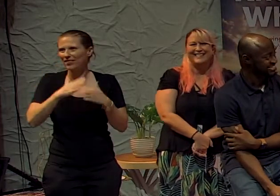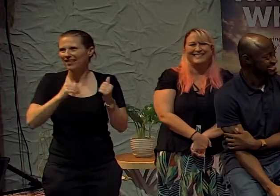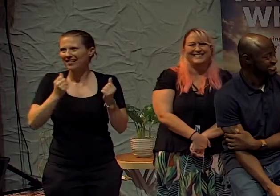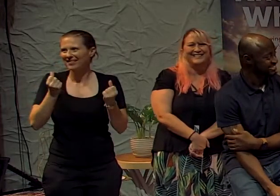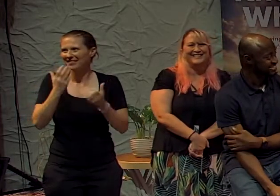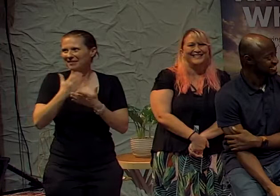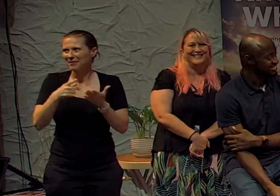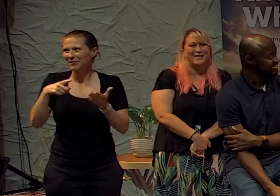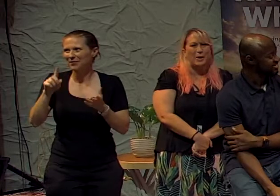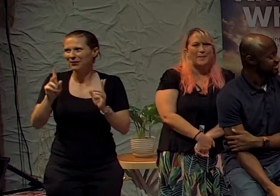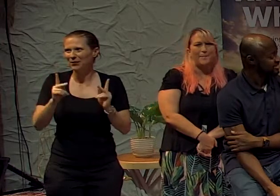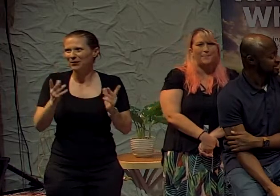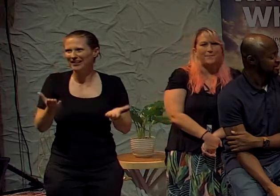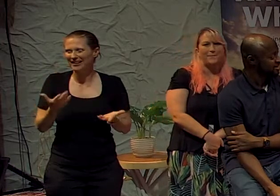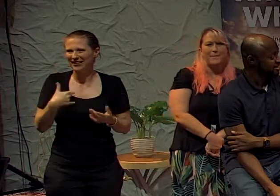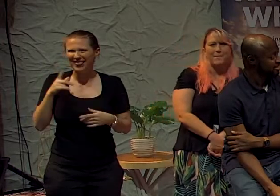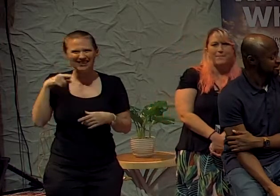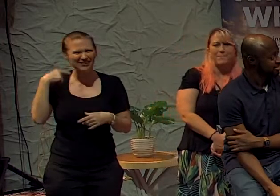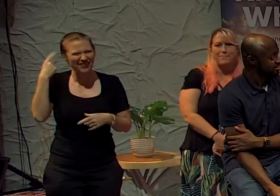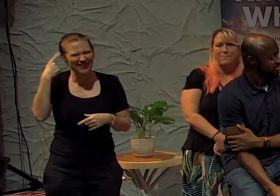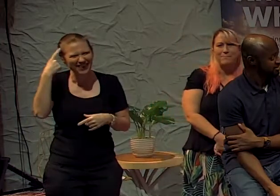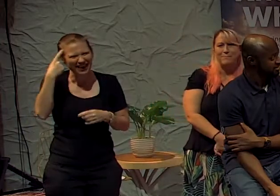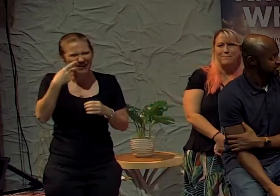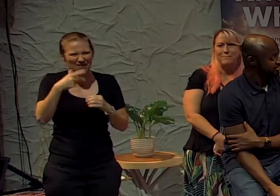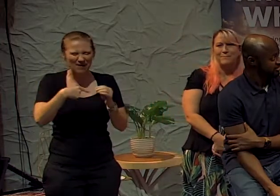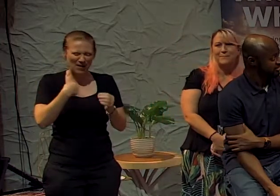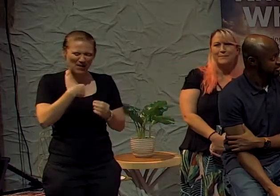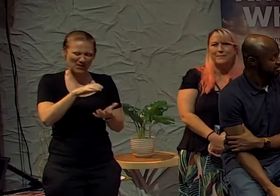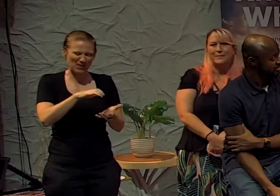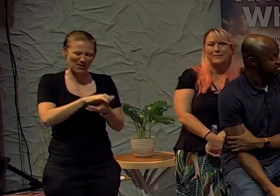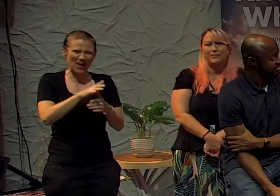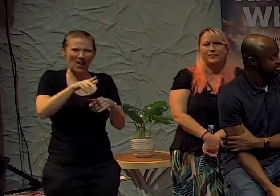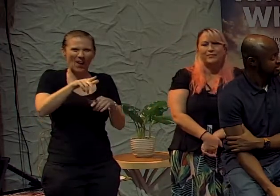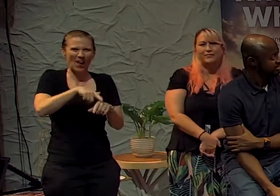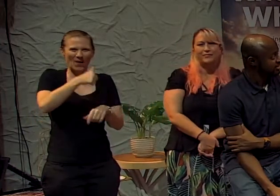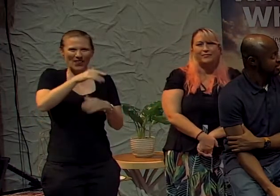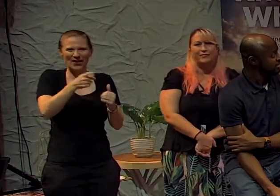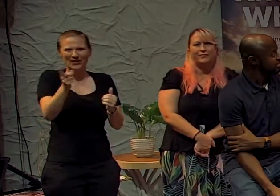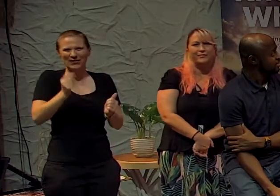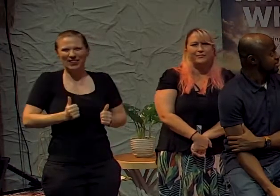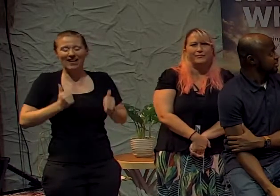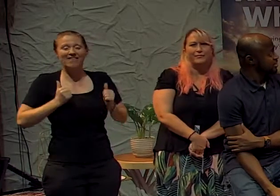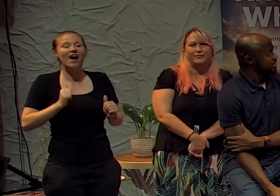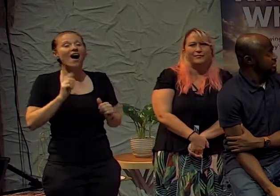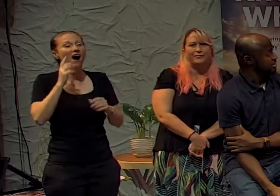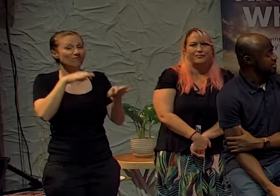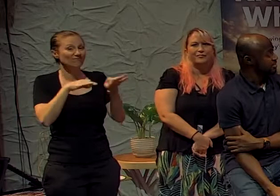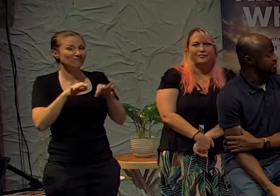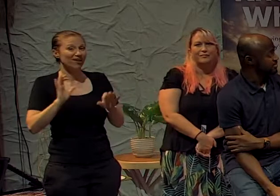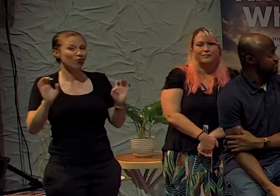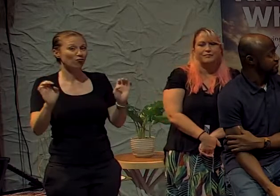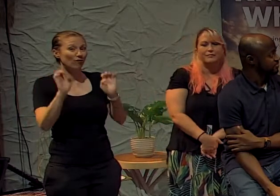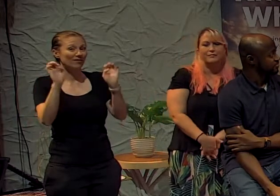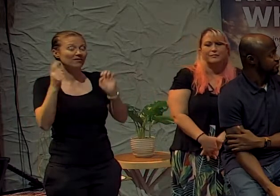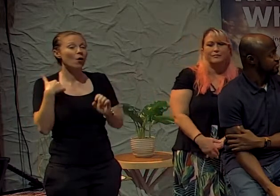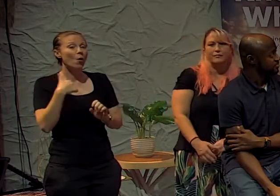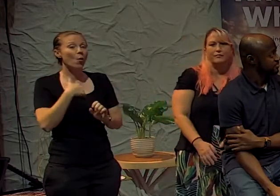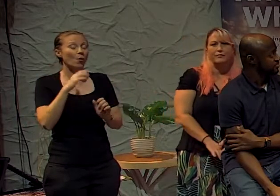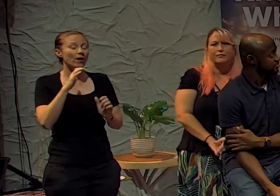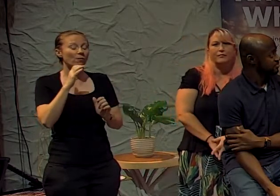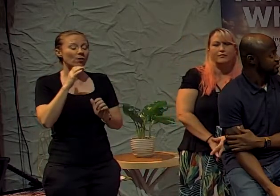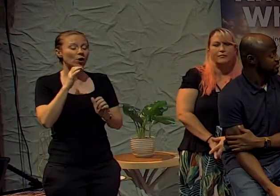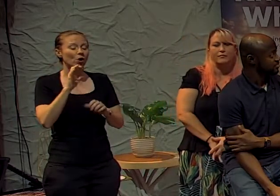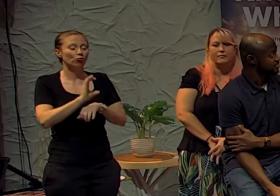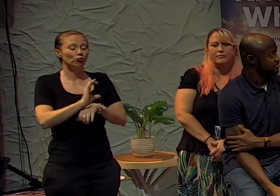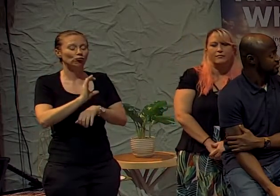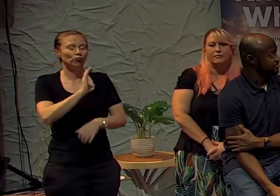Just crazy to think about. So I'll set the stage for one of our crises. We became Christians about 5 years after we were